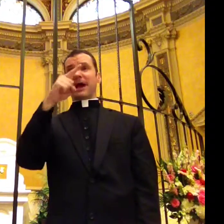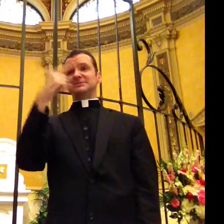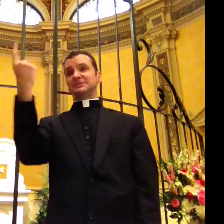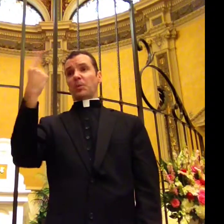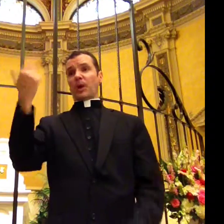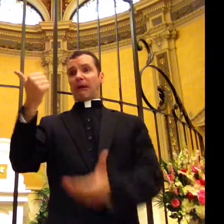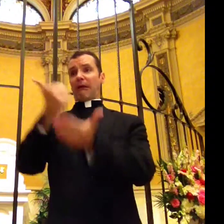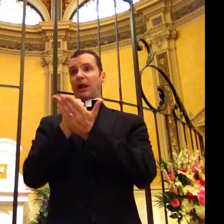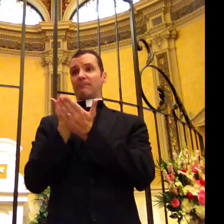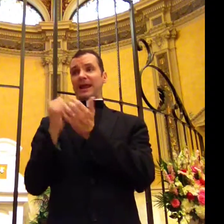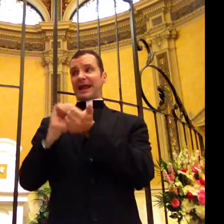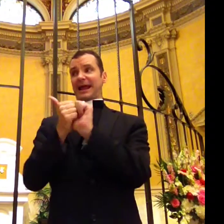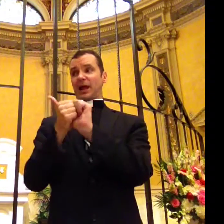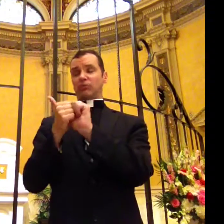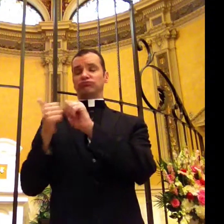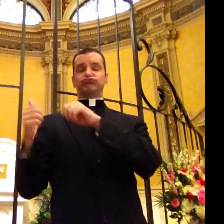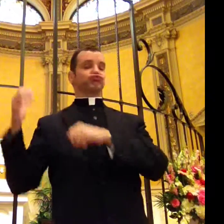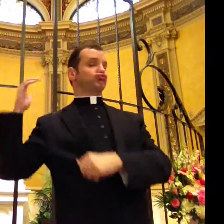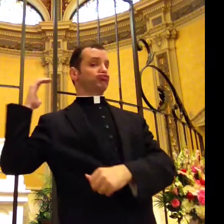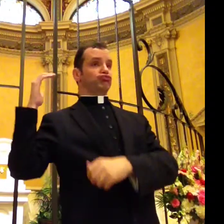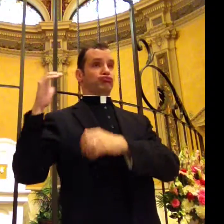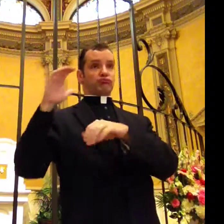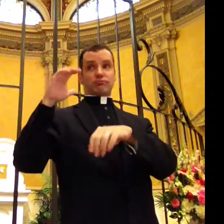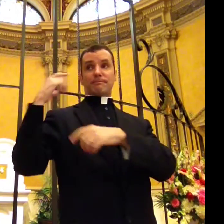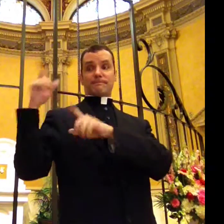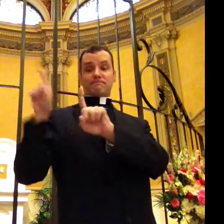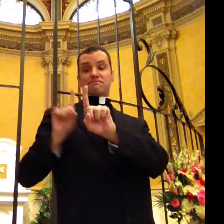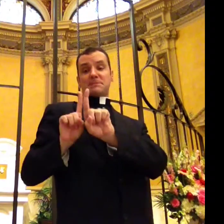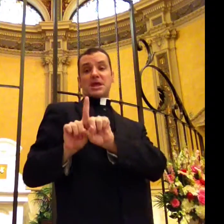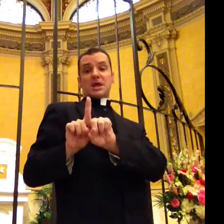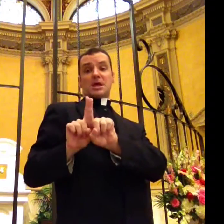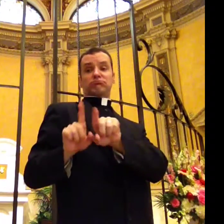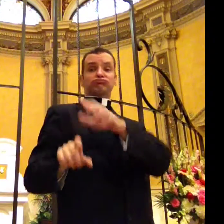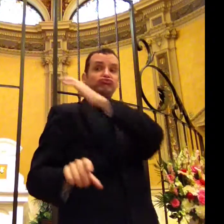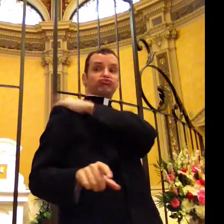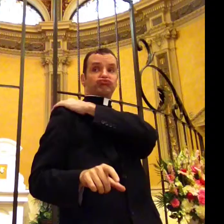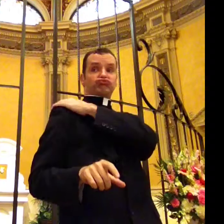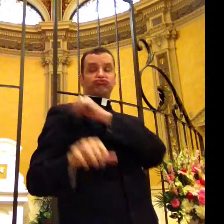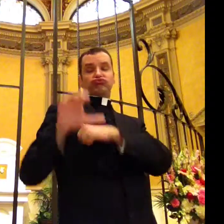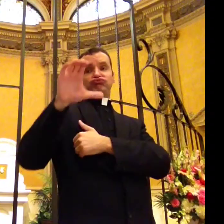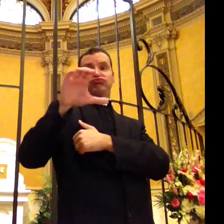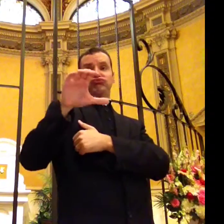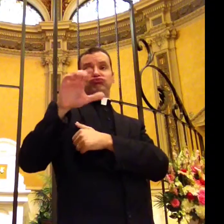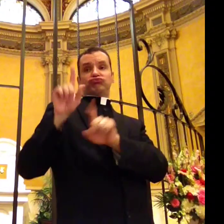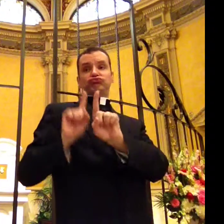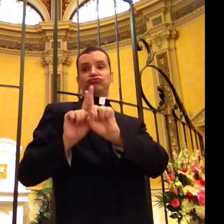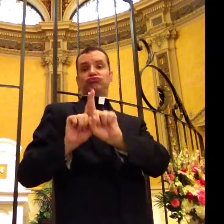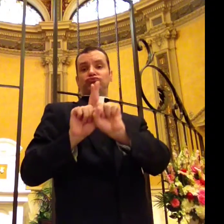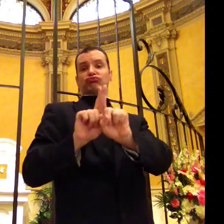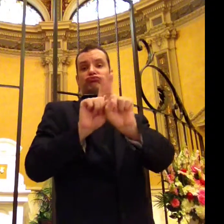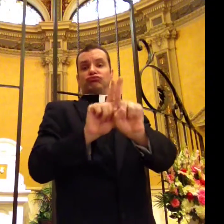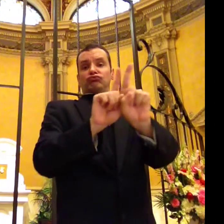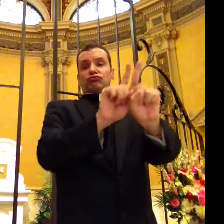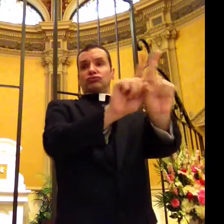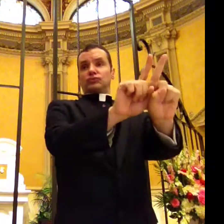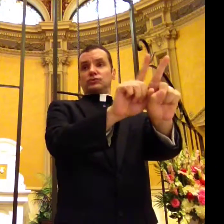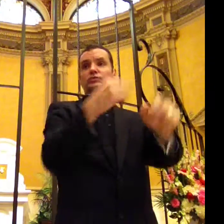see. Could someone help me by allowing me to grab hold of their shoulder and guiding